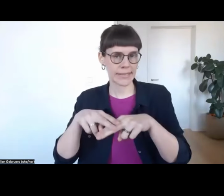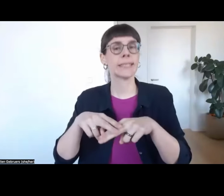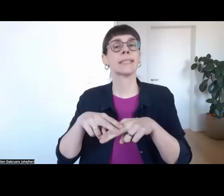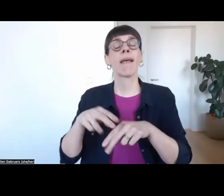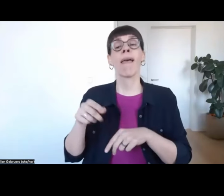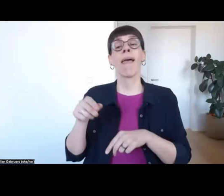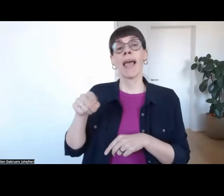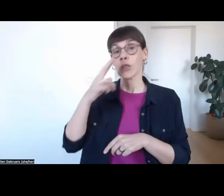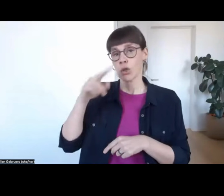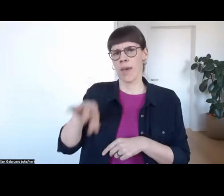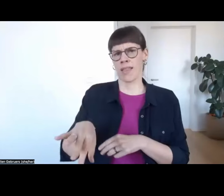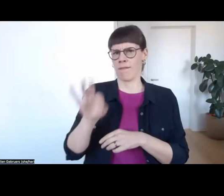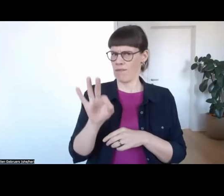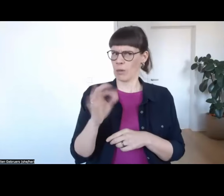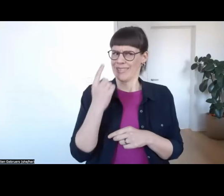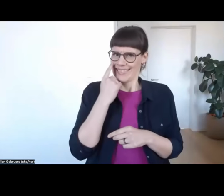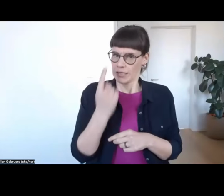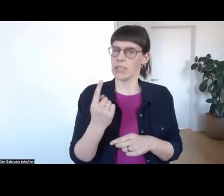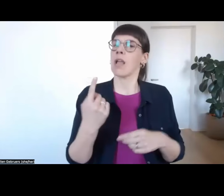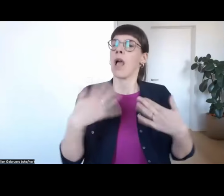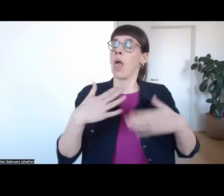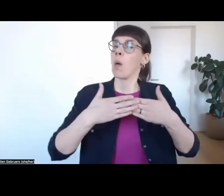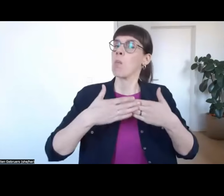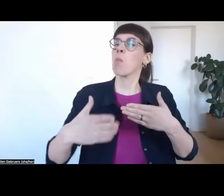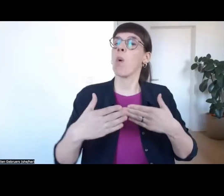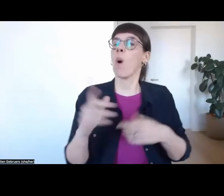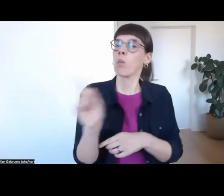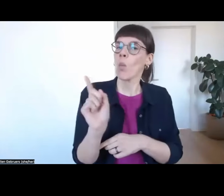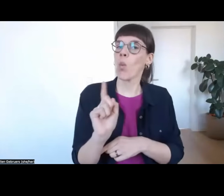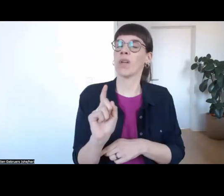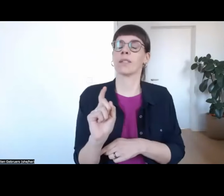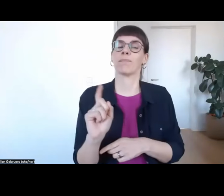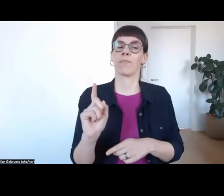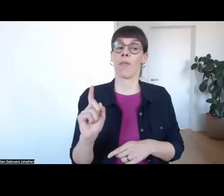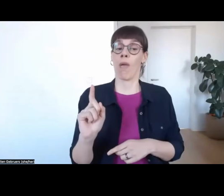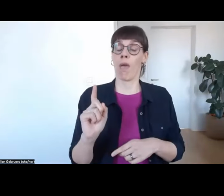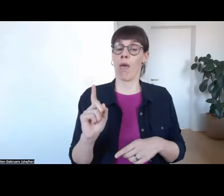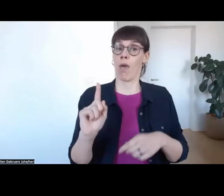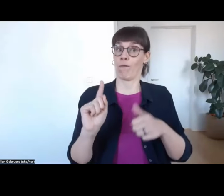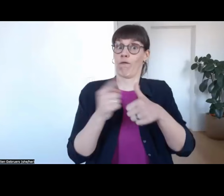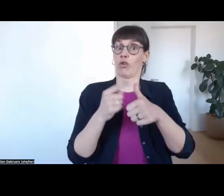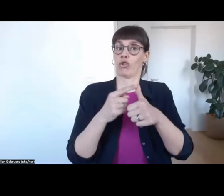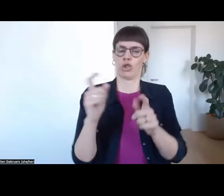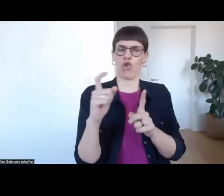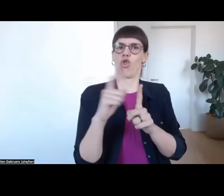And that's looking at deaf and hearing families. And Jemina found that